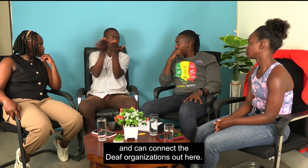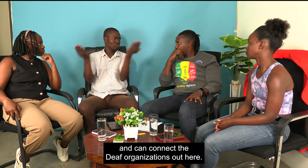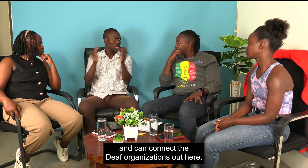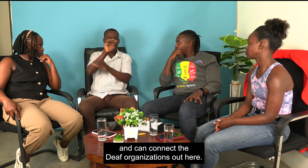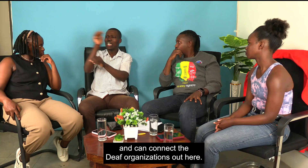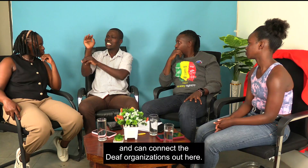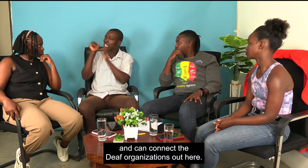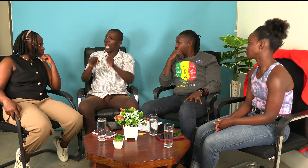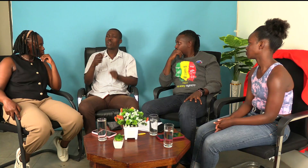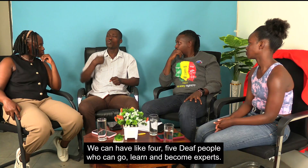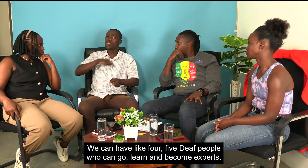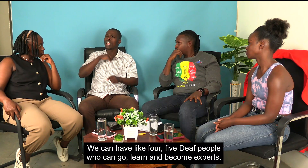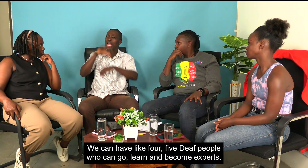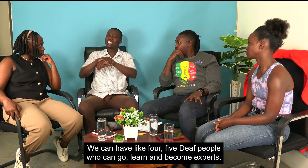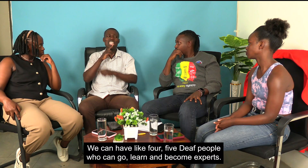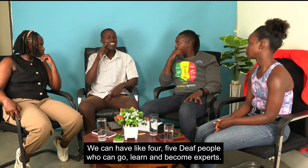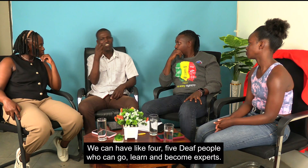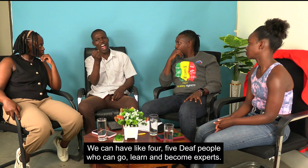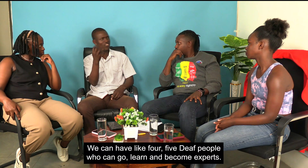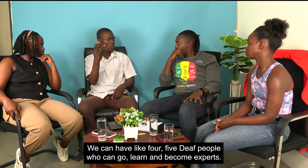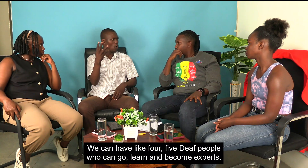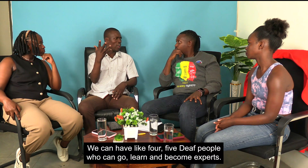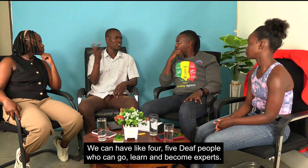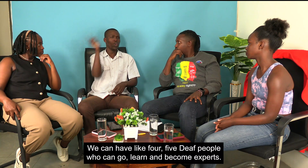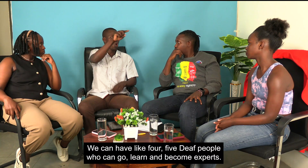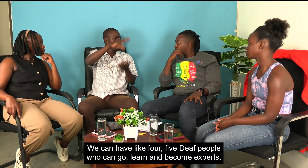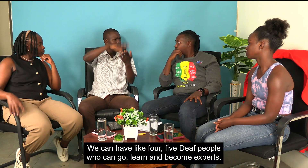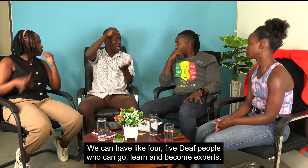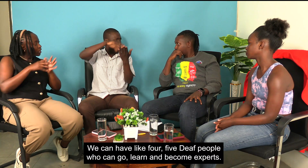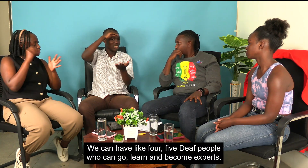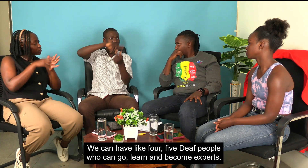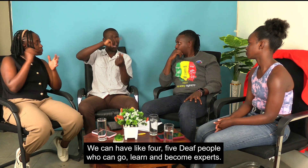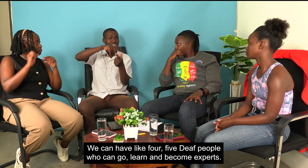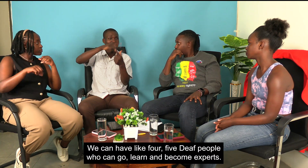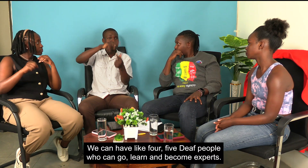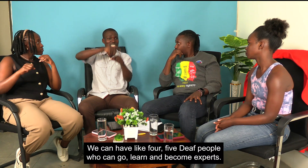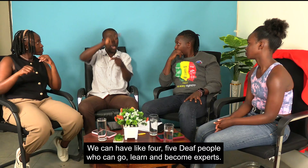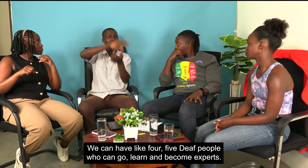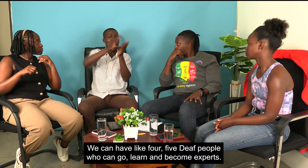and also they can ask an organization so that they can get 4 or 5 people to go and learn